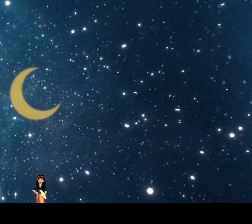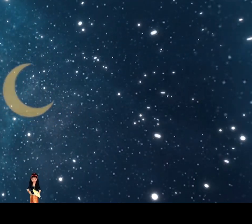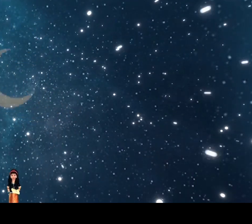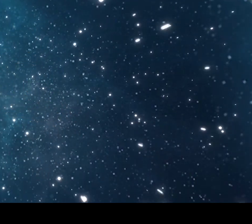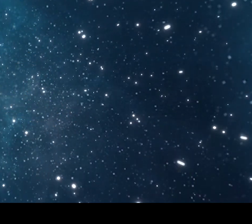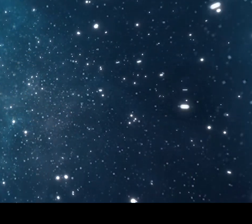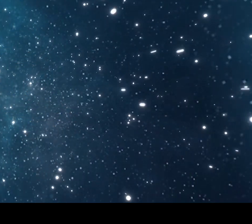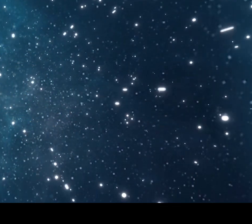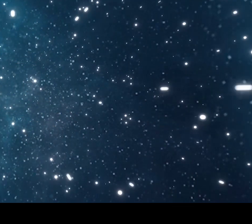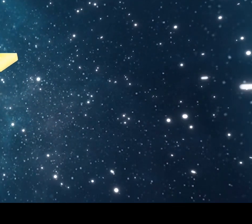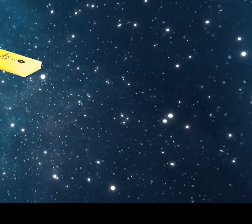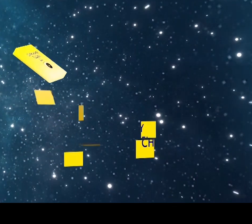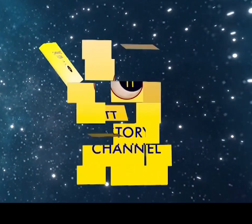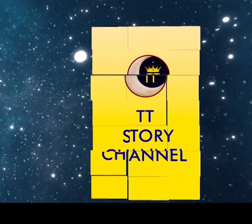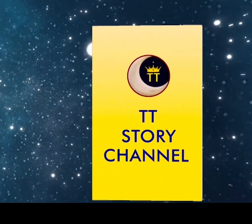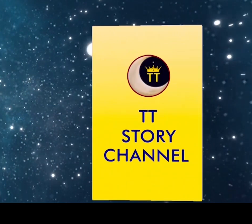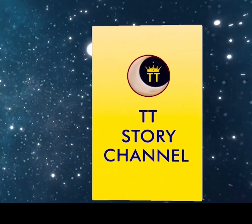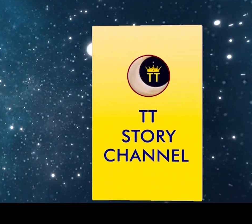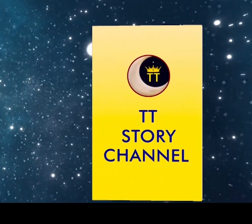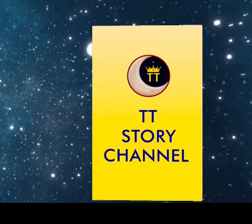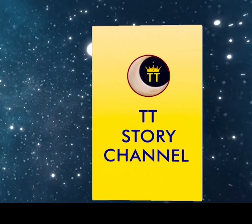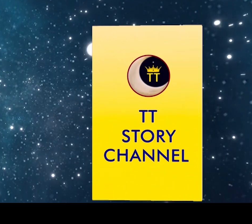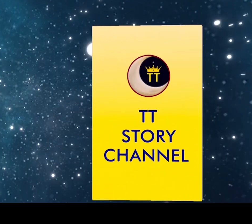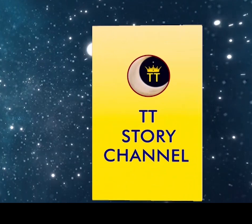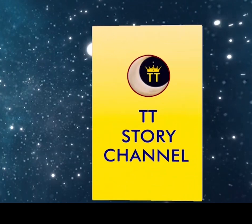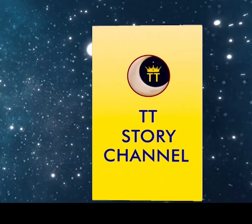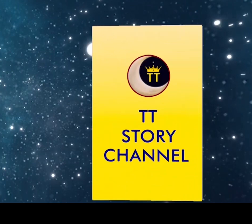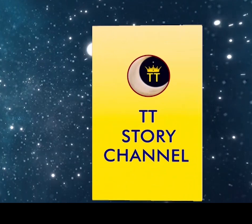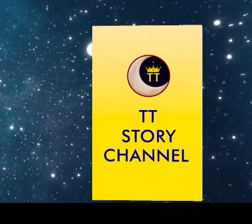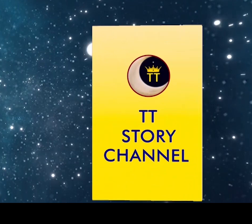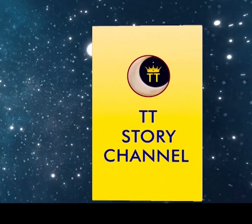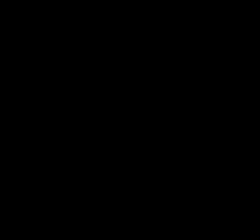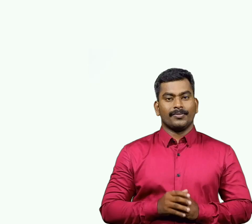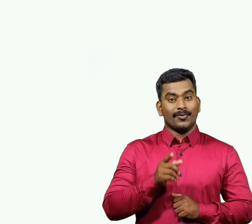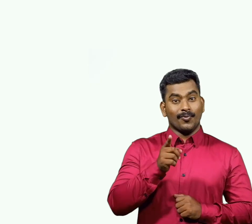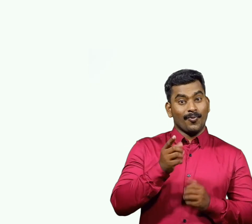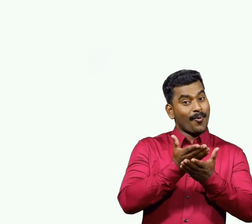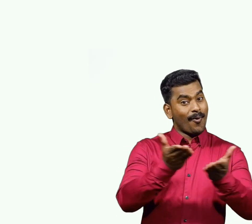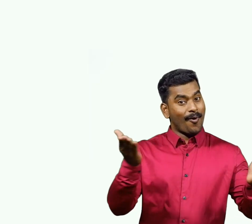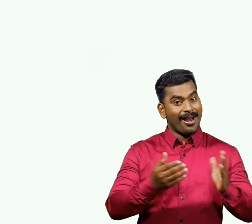PT Story Channel.